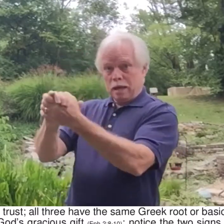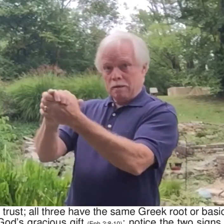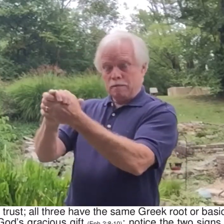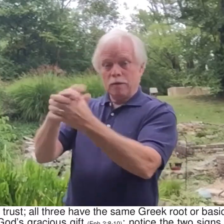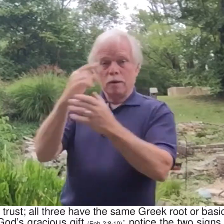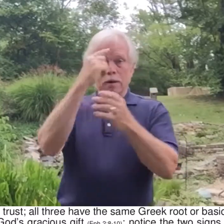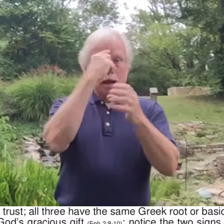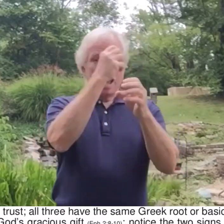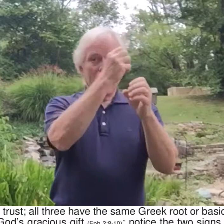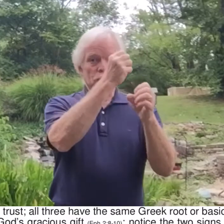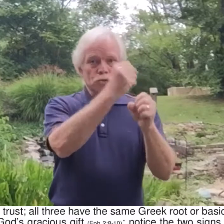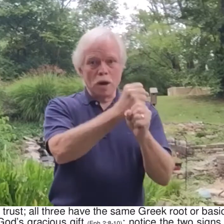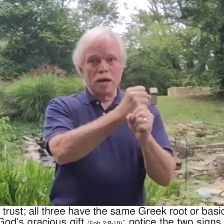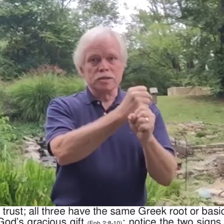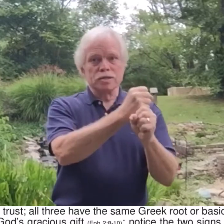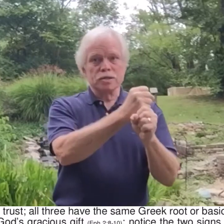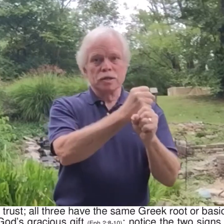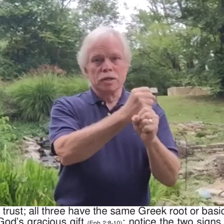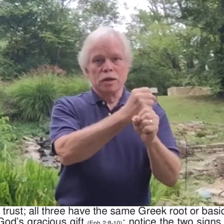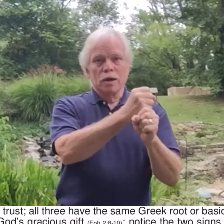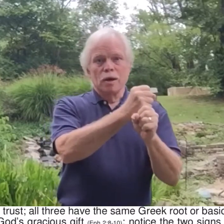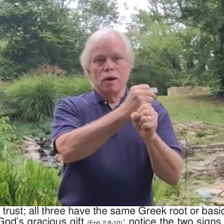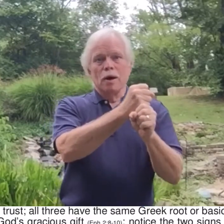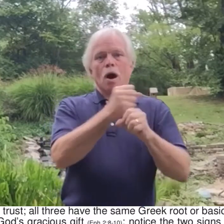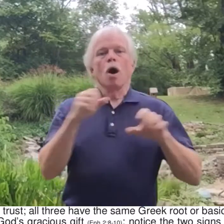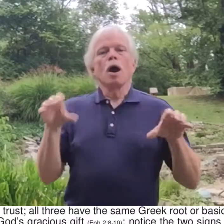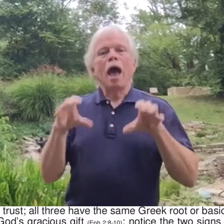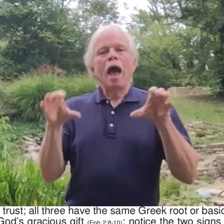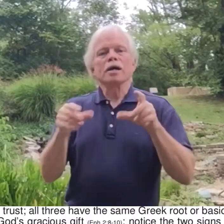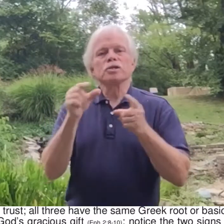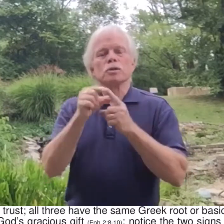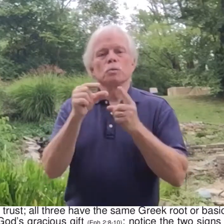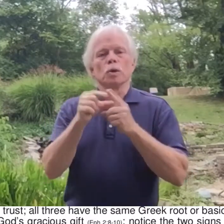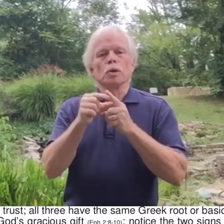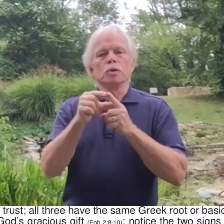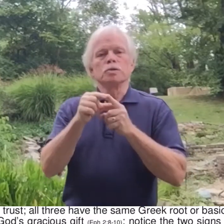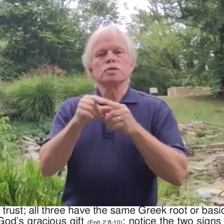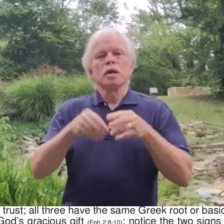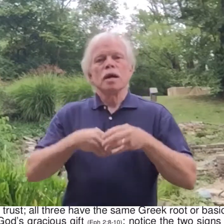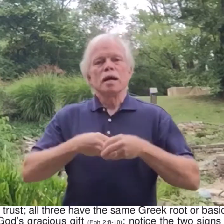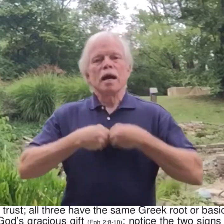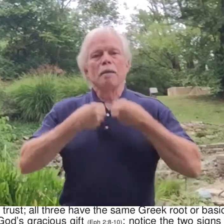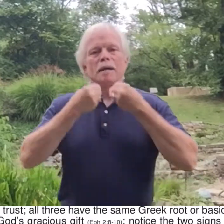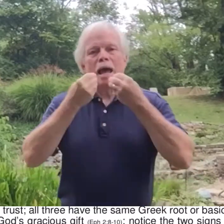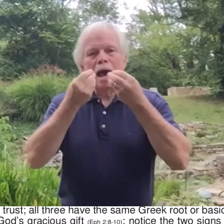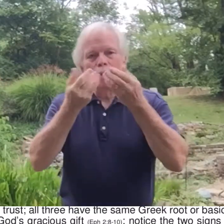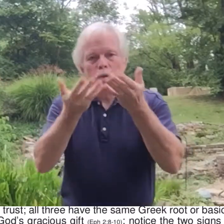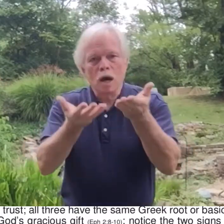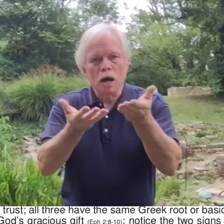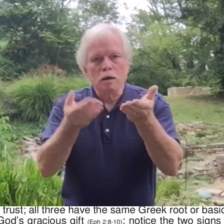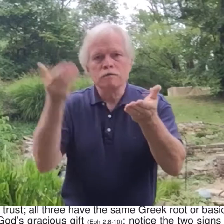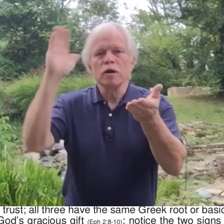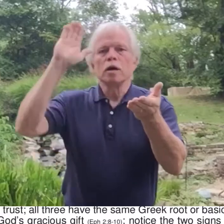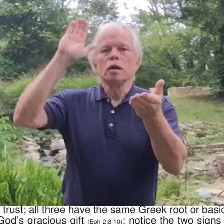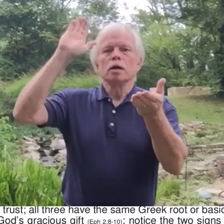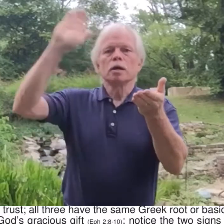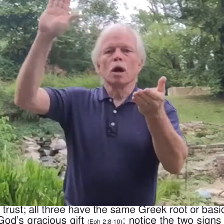Believe and trust are action words coming out of